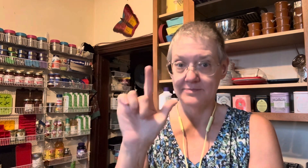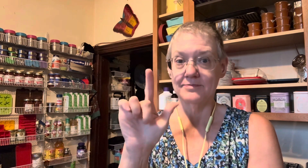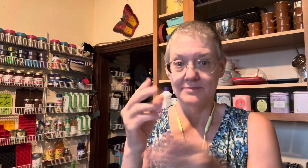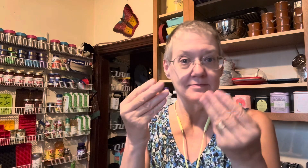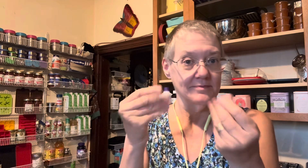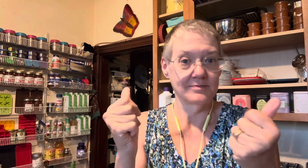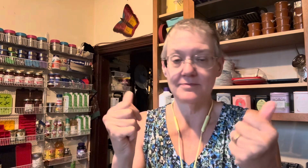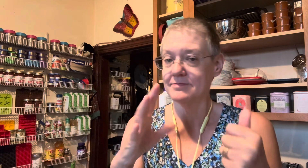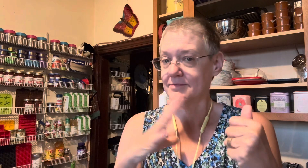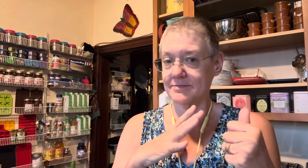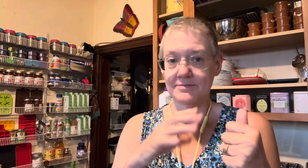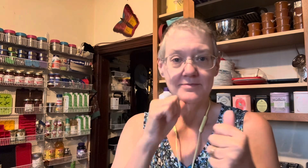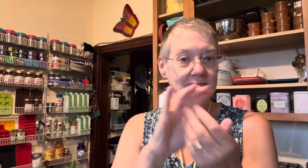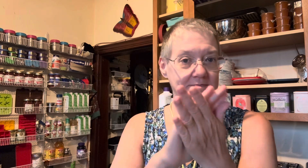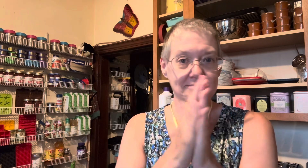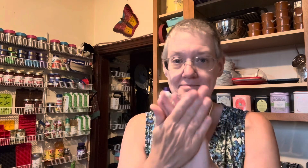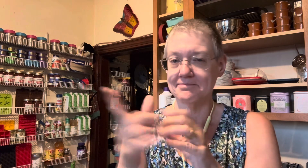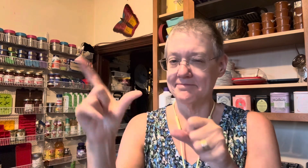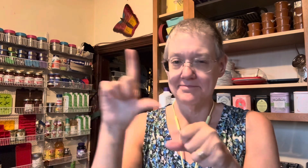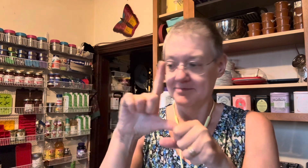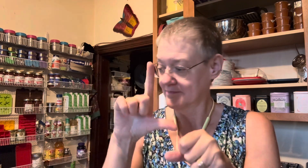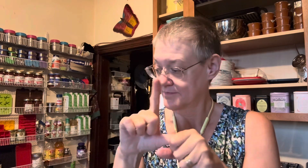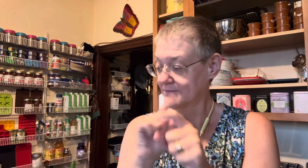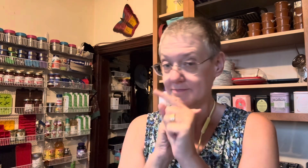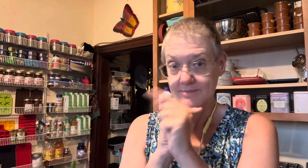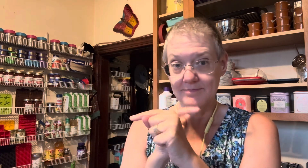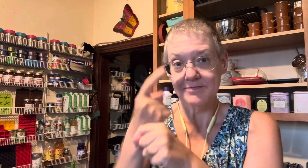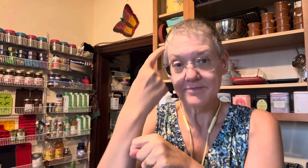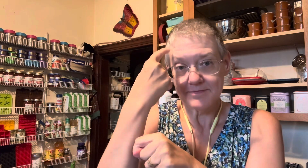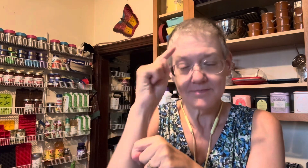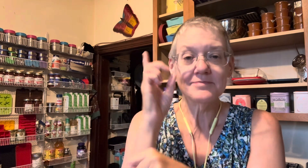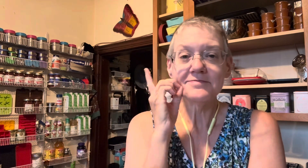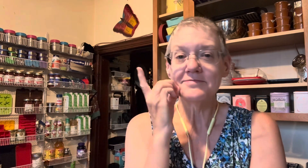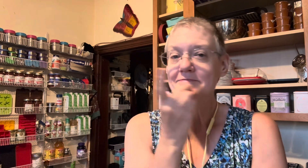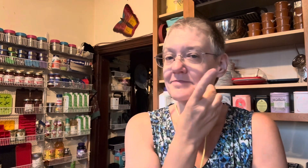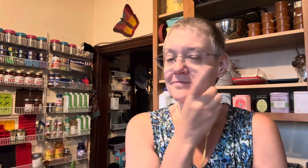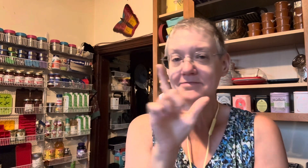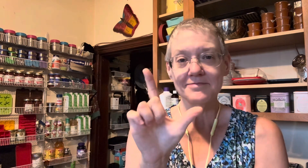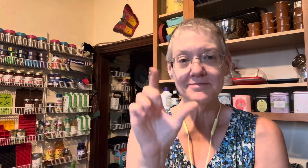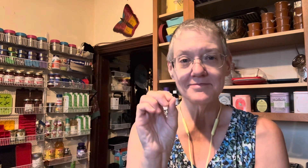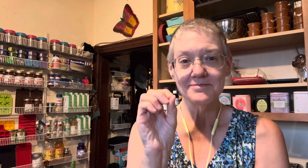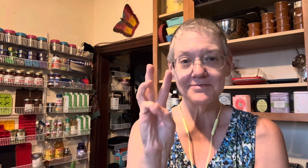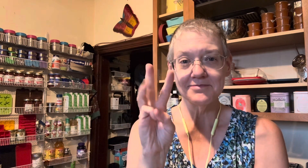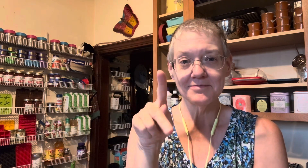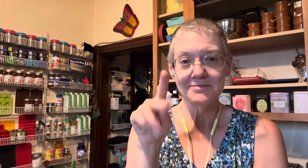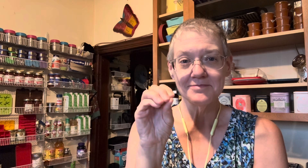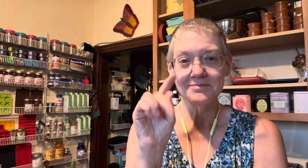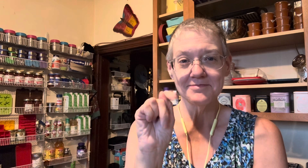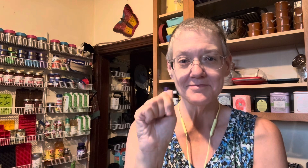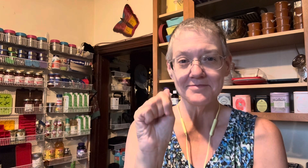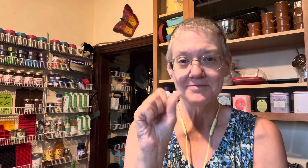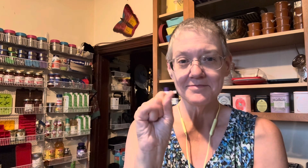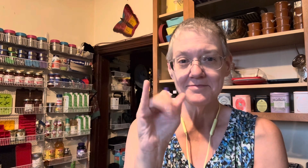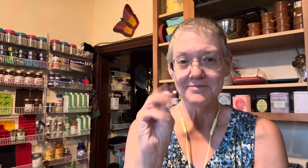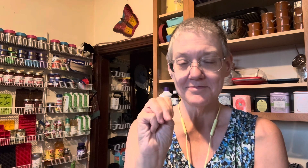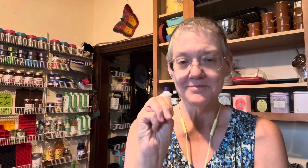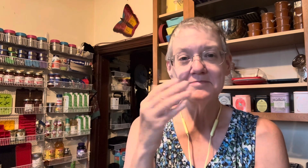And it freezes well. It doesn't get liquidy when it thaws. And this is to increase Dale's potassium, because